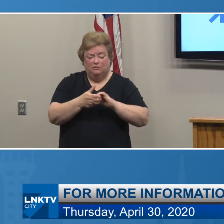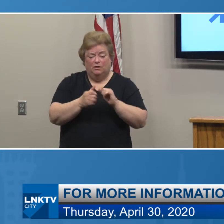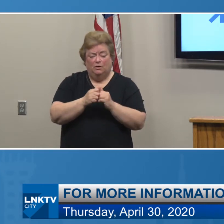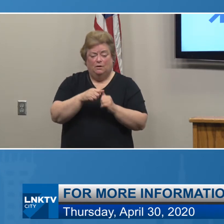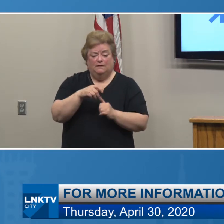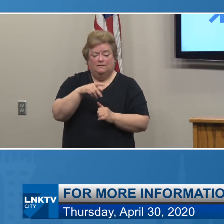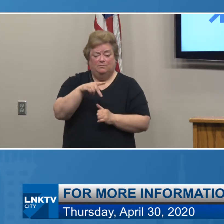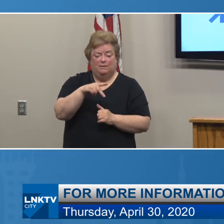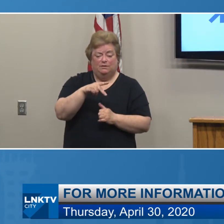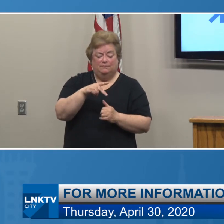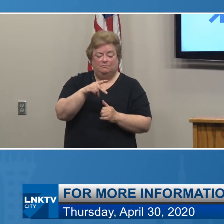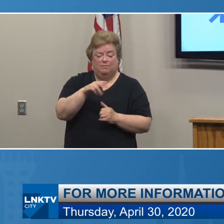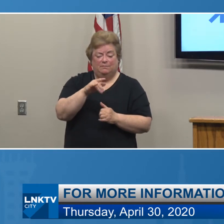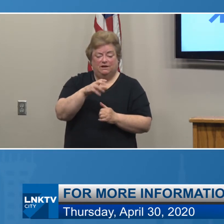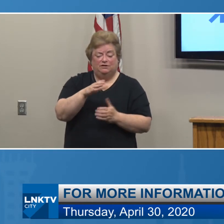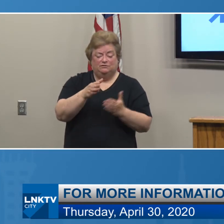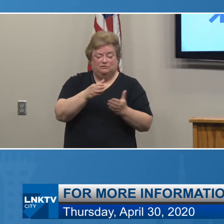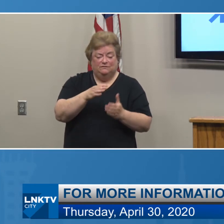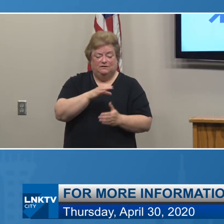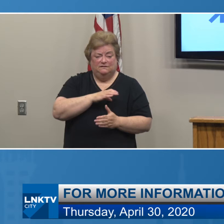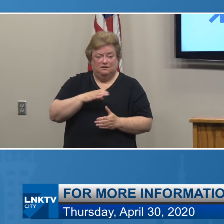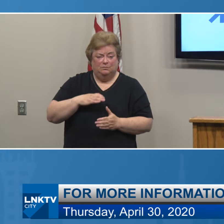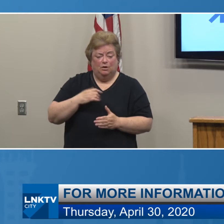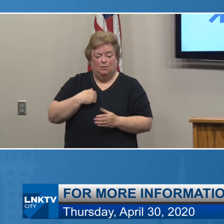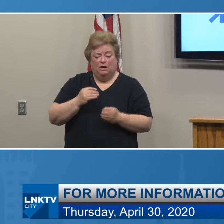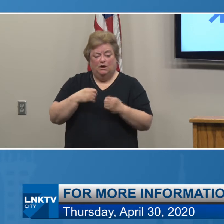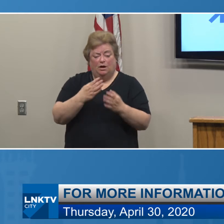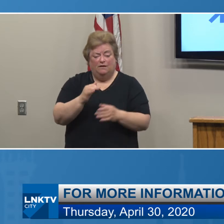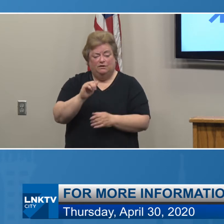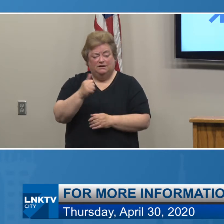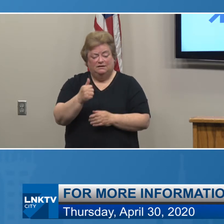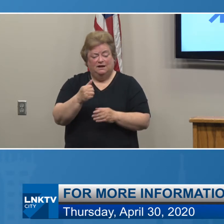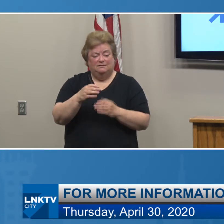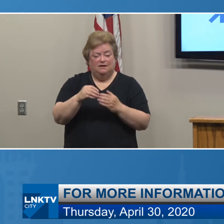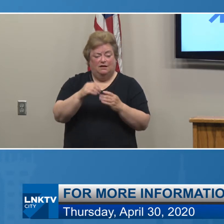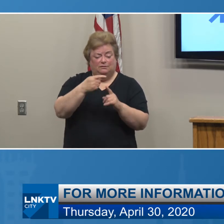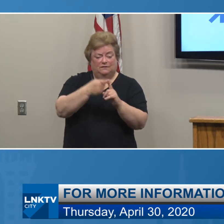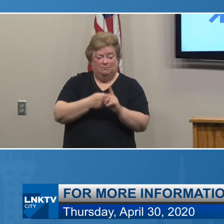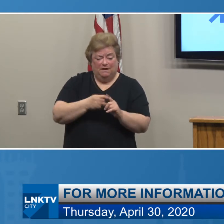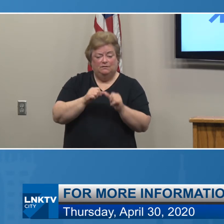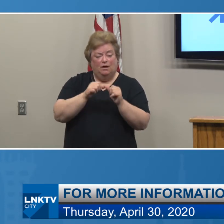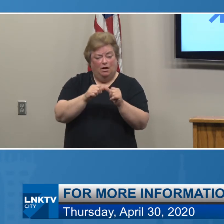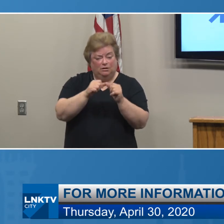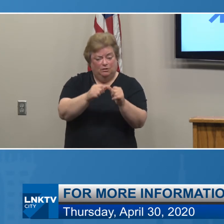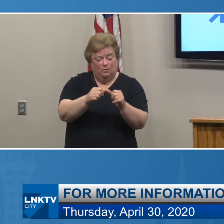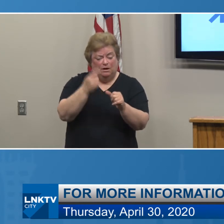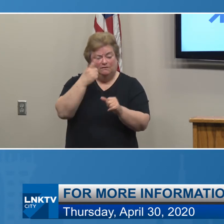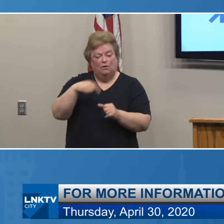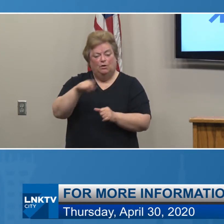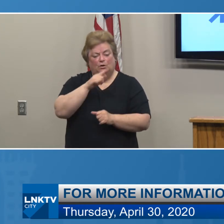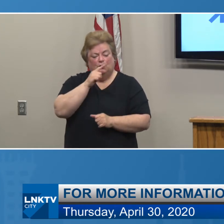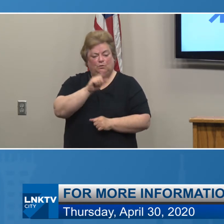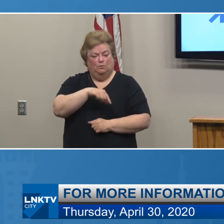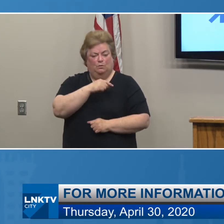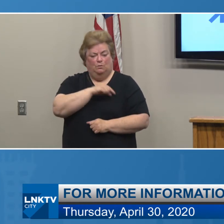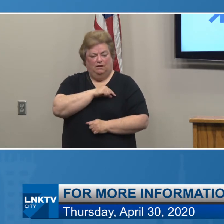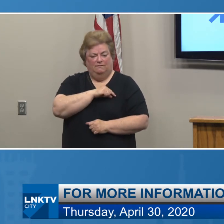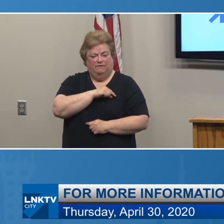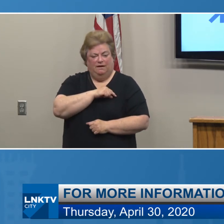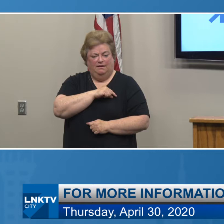and Lincoln Public Schools, we offer $10 a month service ongoing for those that qualify for